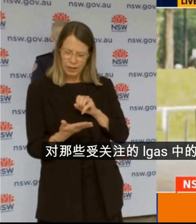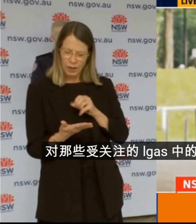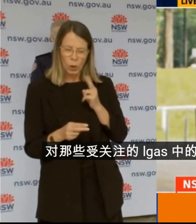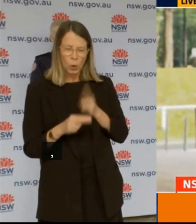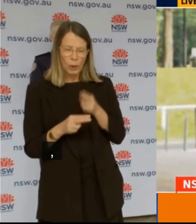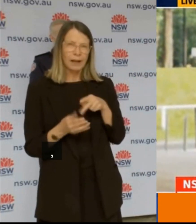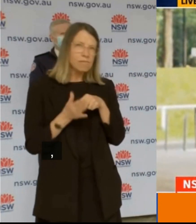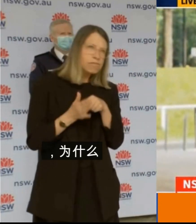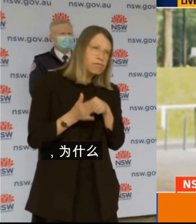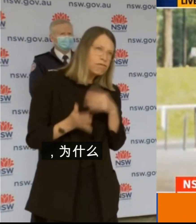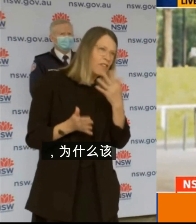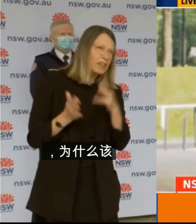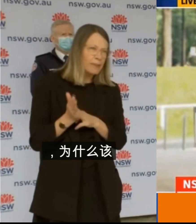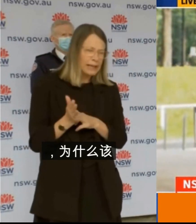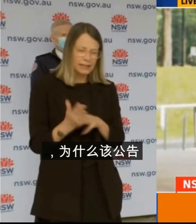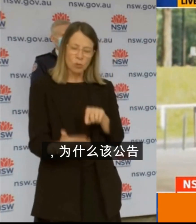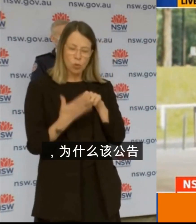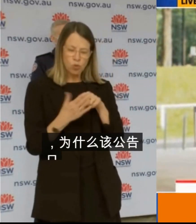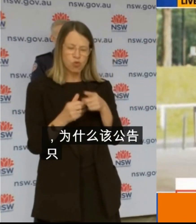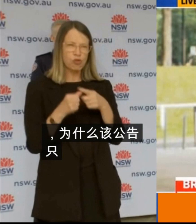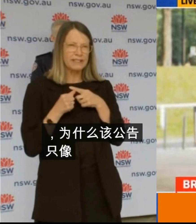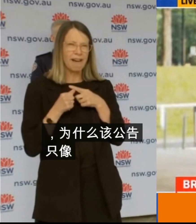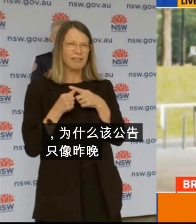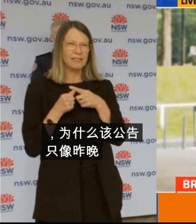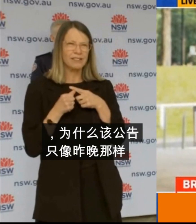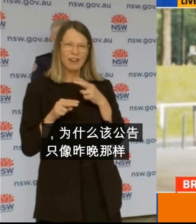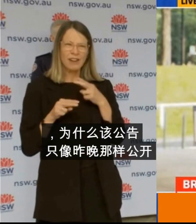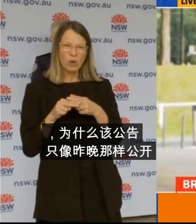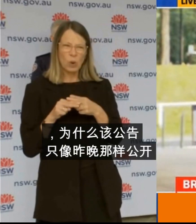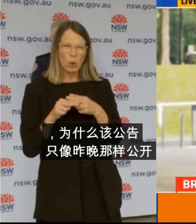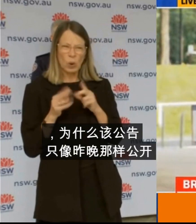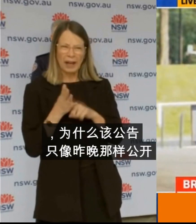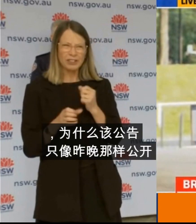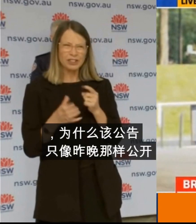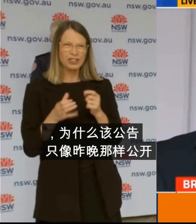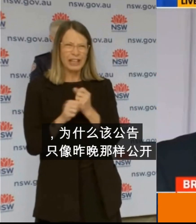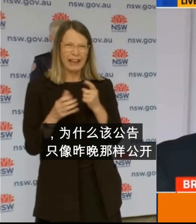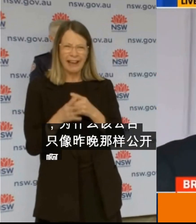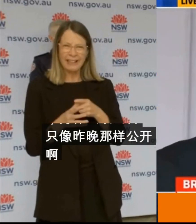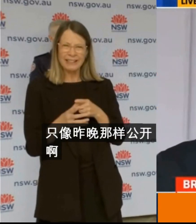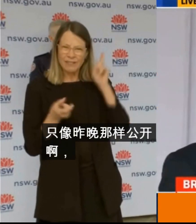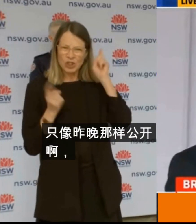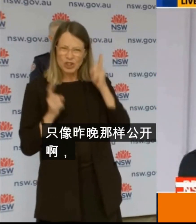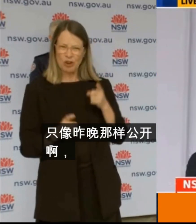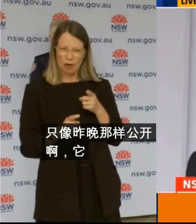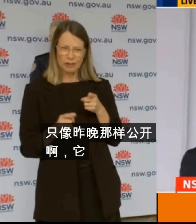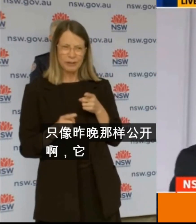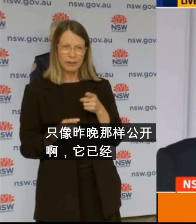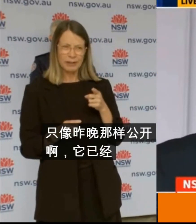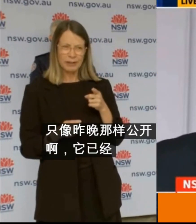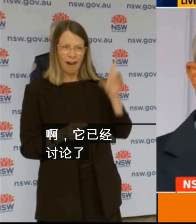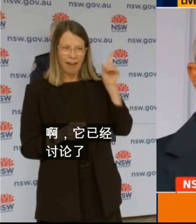those LGAs of concern. And why was the announcement only made public late last night? Well, it had been